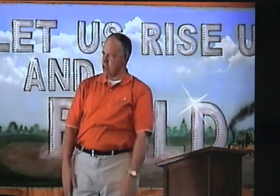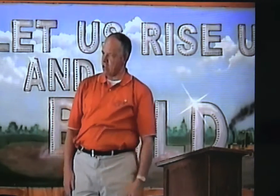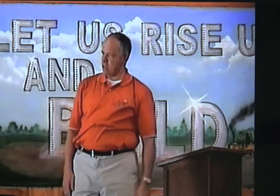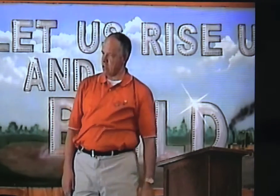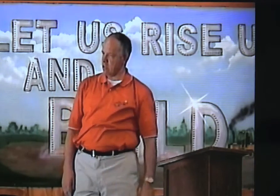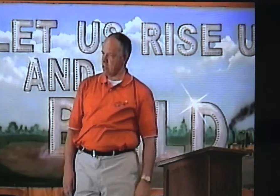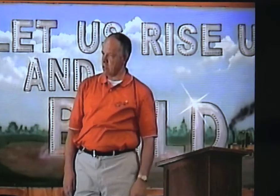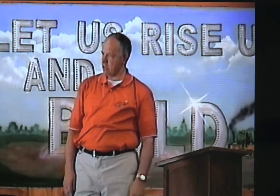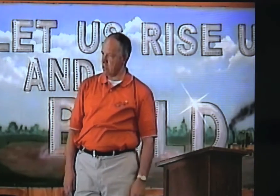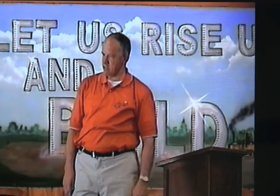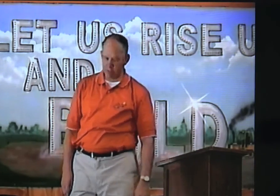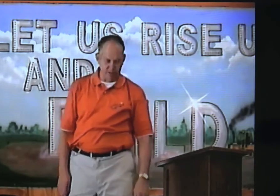That's good.